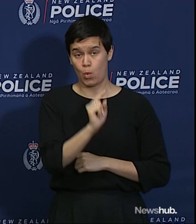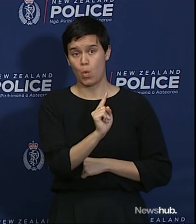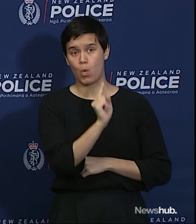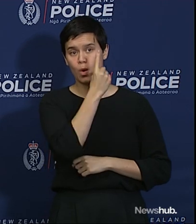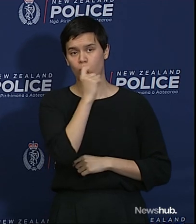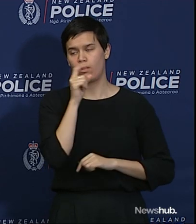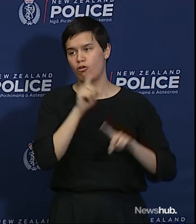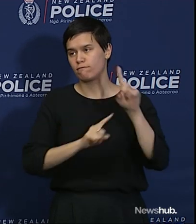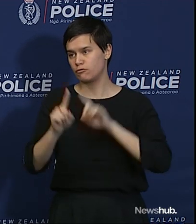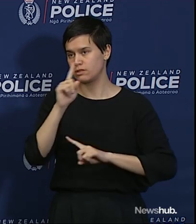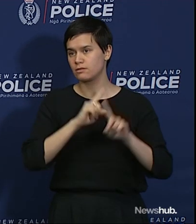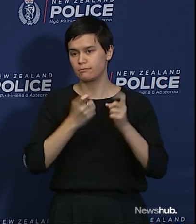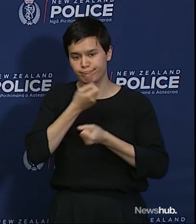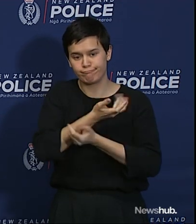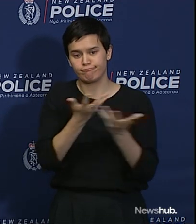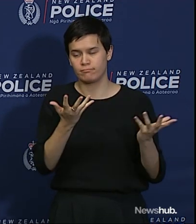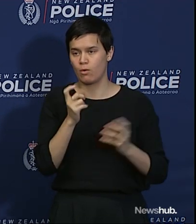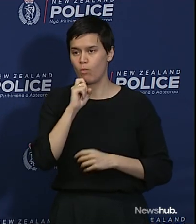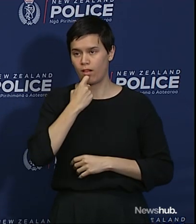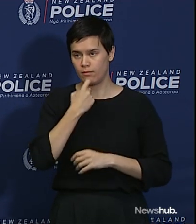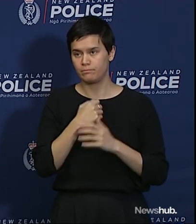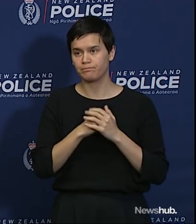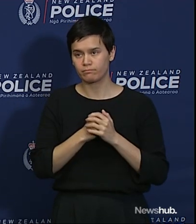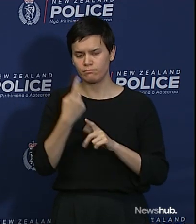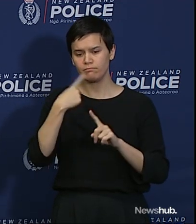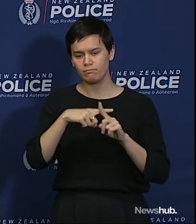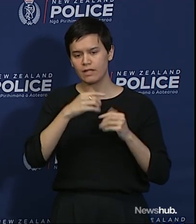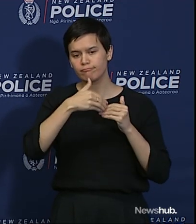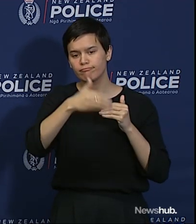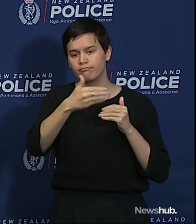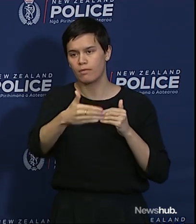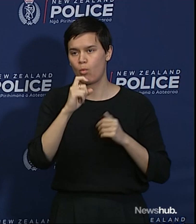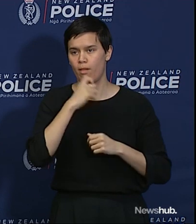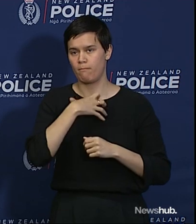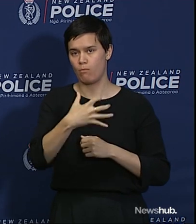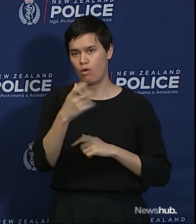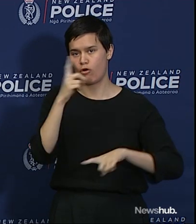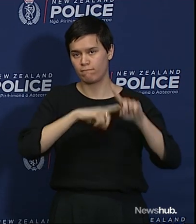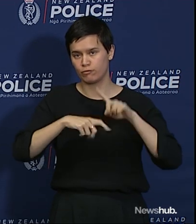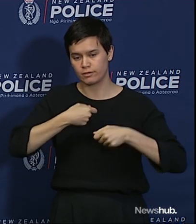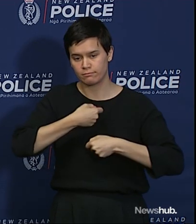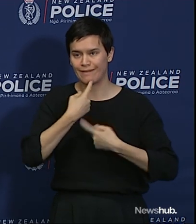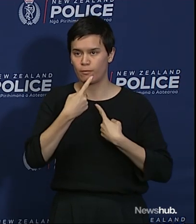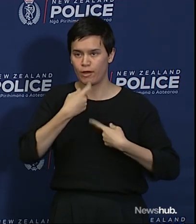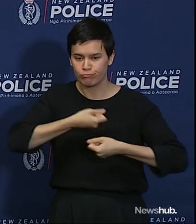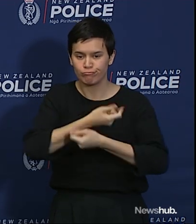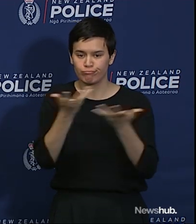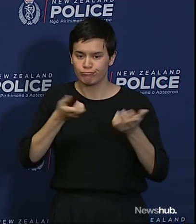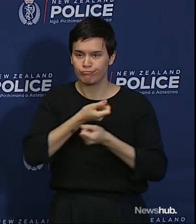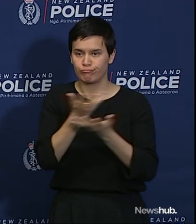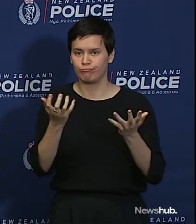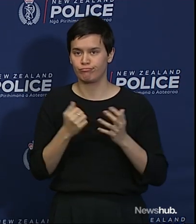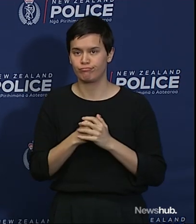and subsequent media conferences about the status of those who are injured and any intentions